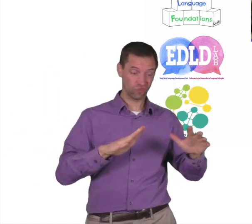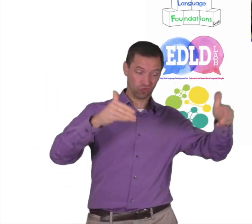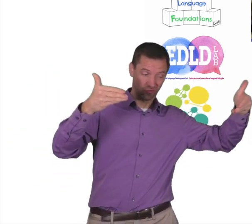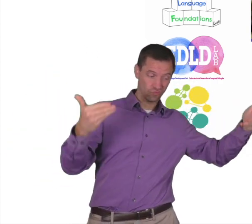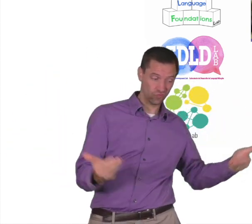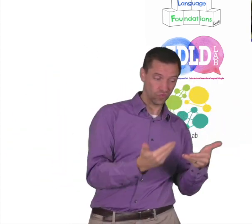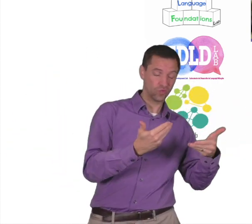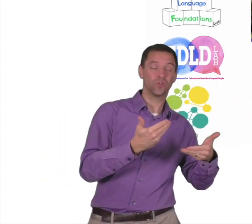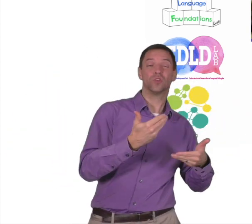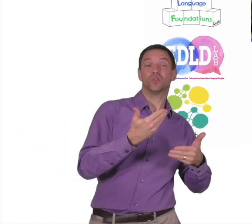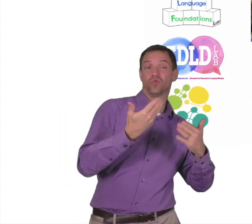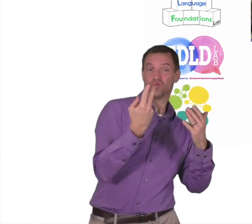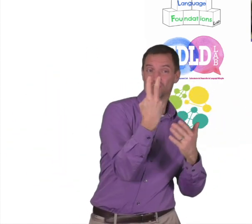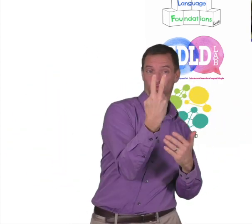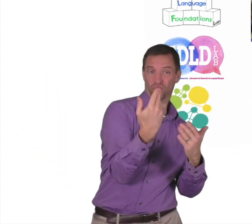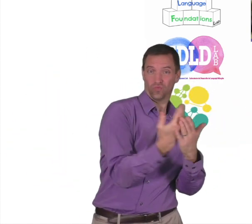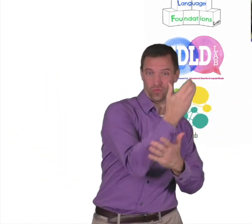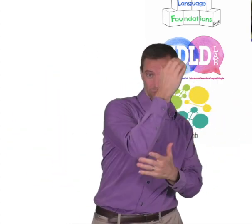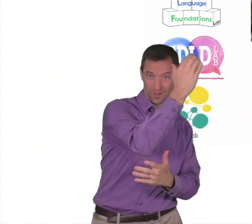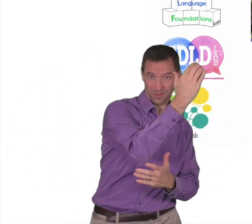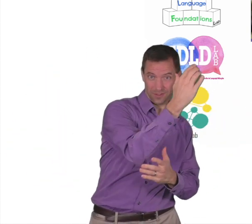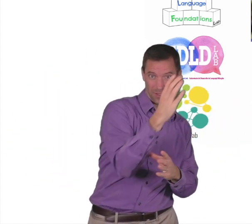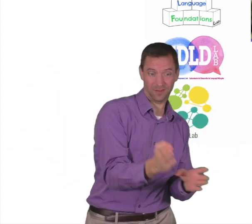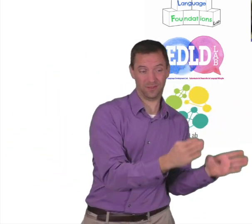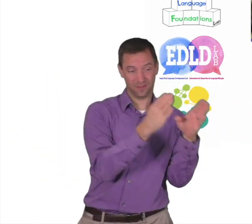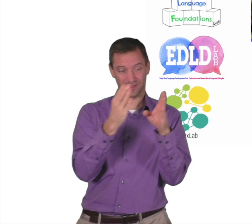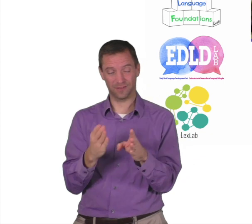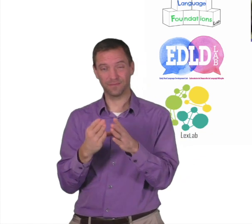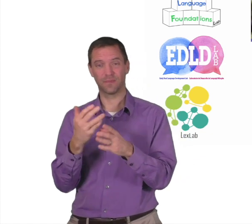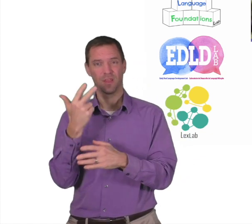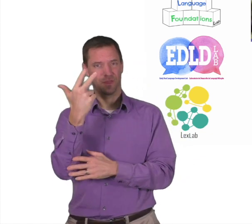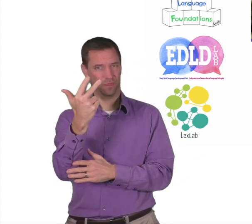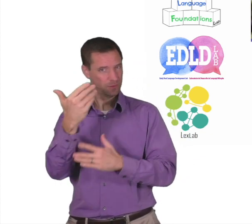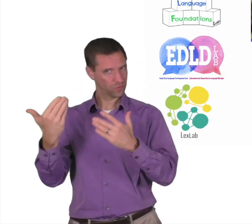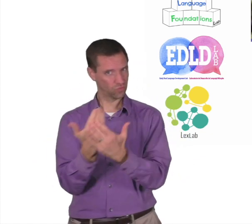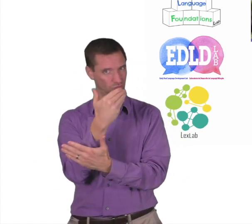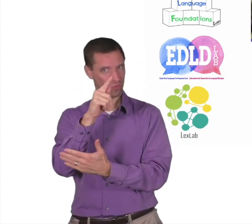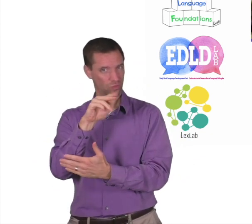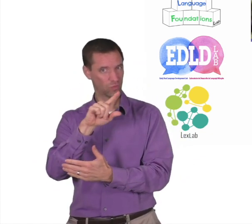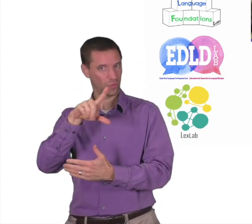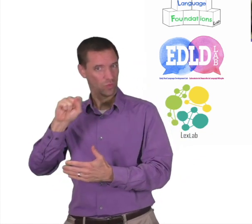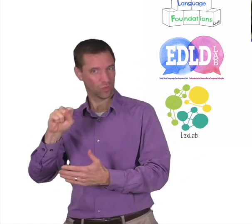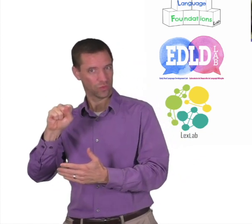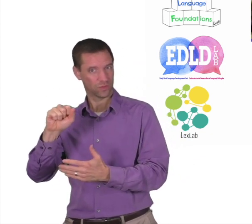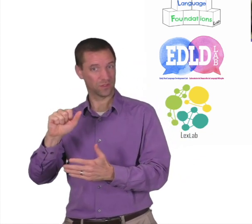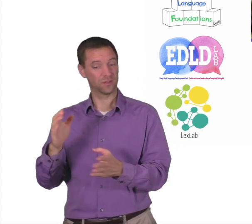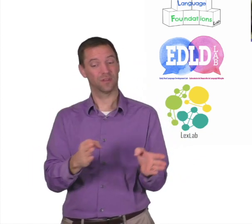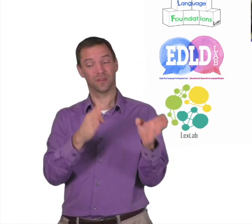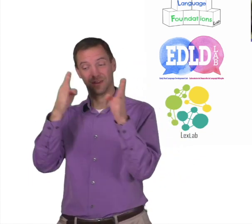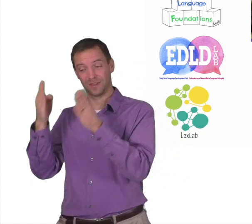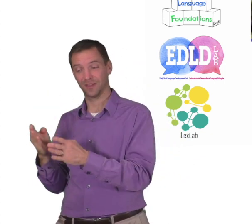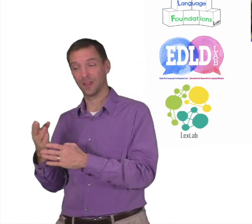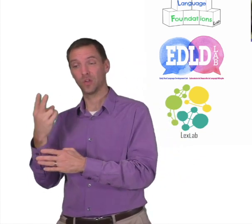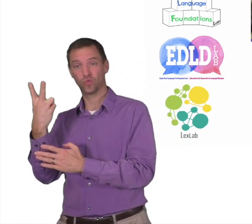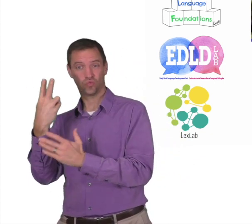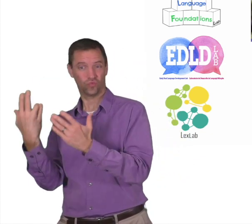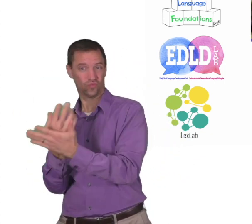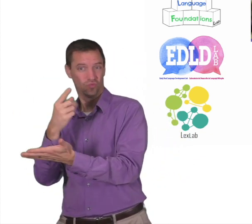So finally, we have now introduced 2 new concepts, 3 new tools, and